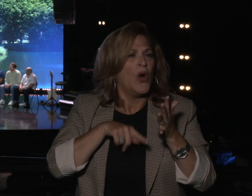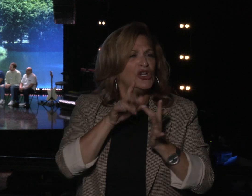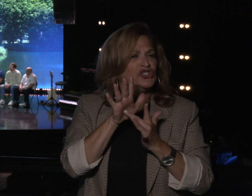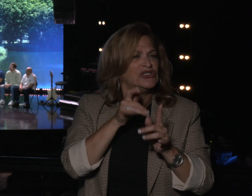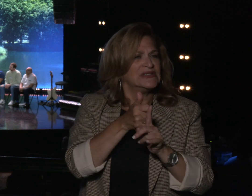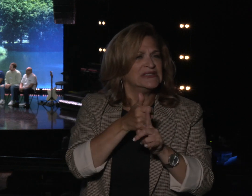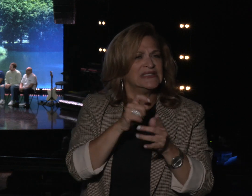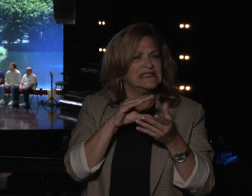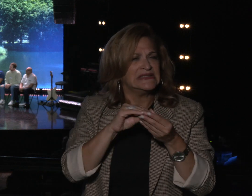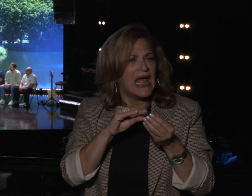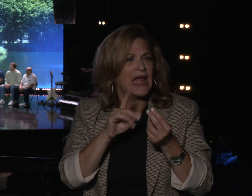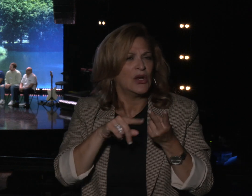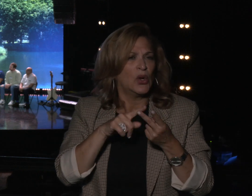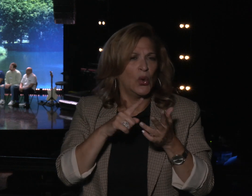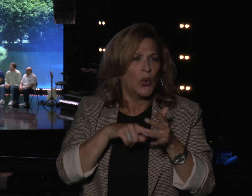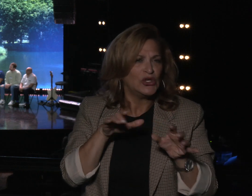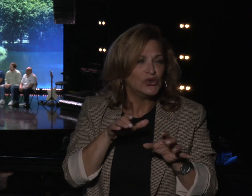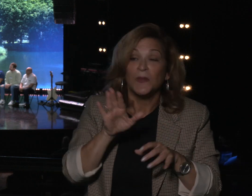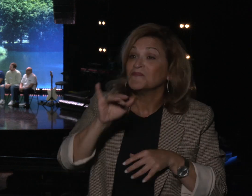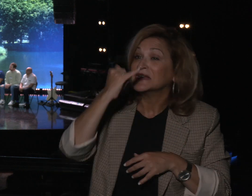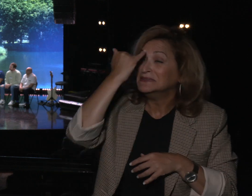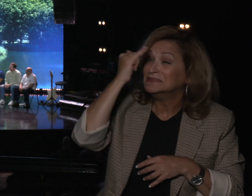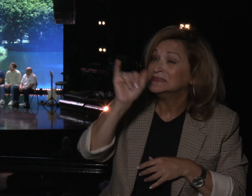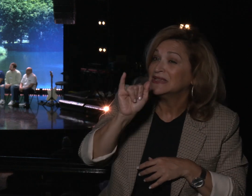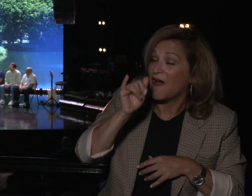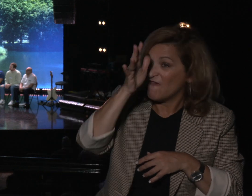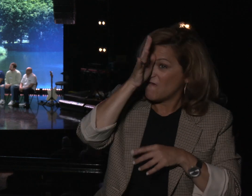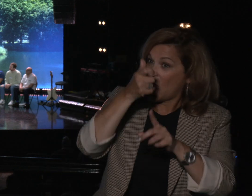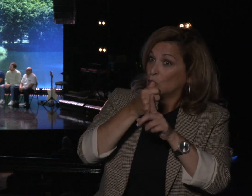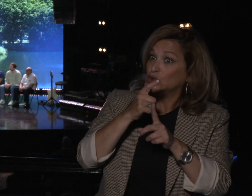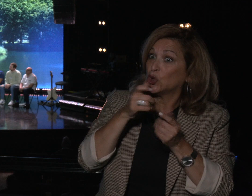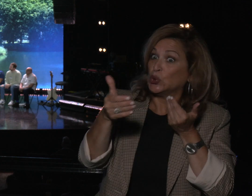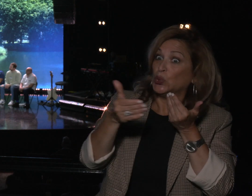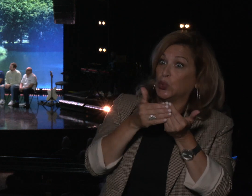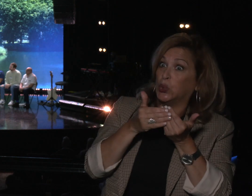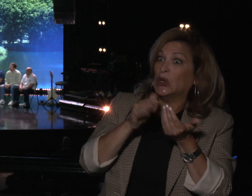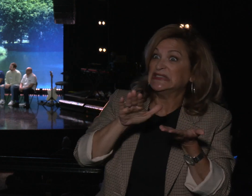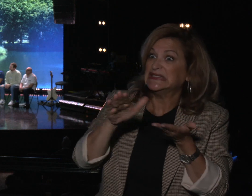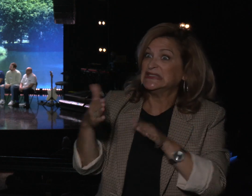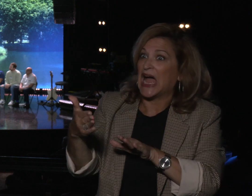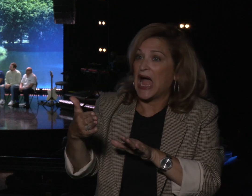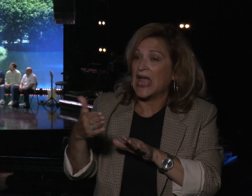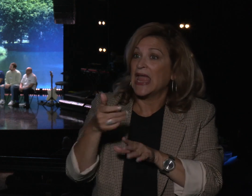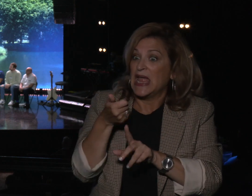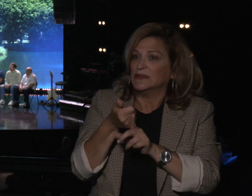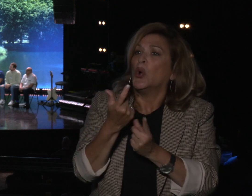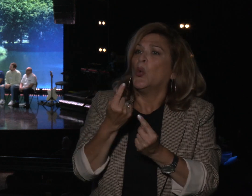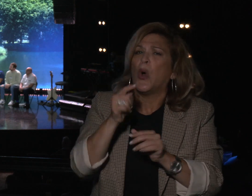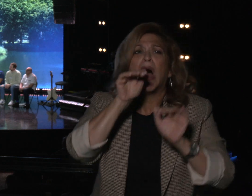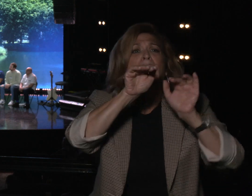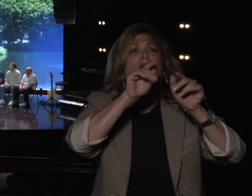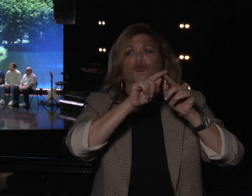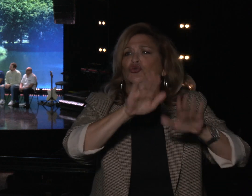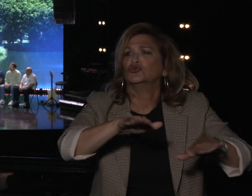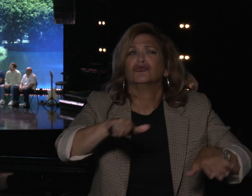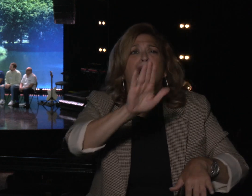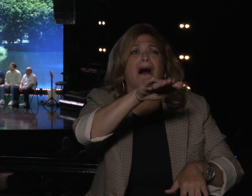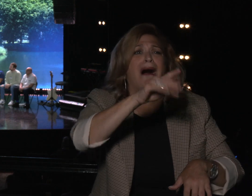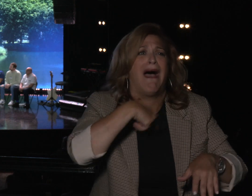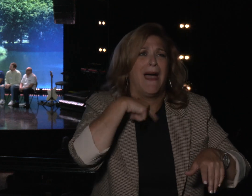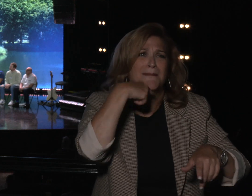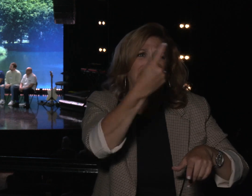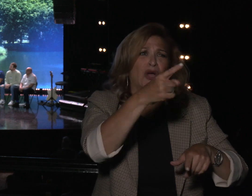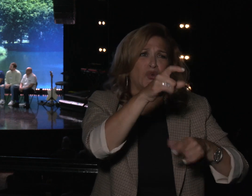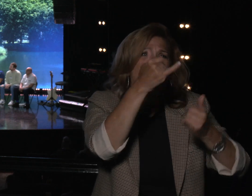his kids like, I'm about to go, I've got 24 hours. I gotta tell you something. It's a father's last will and testament. These